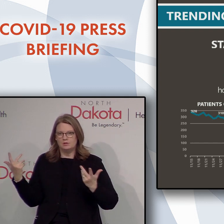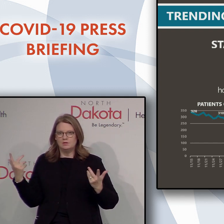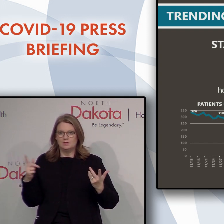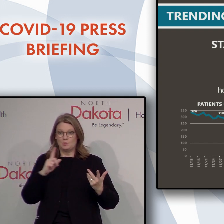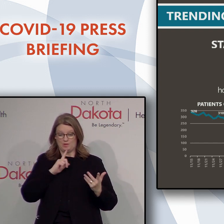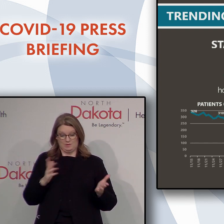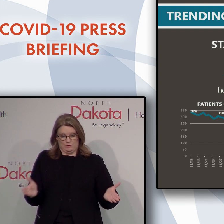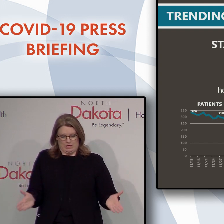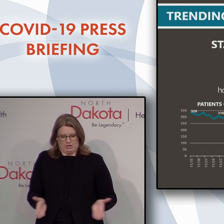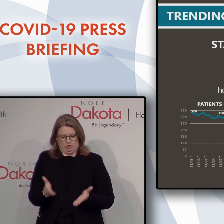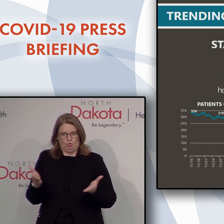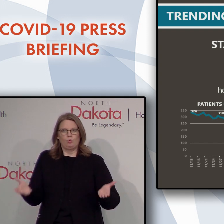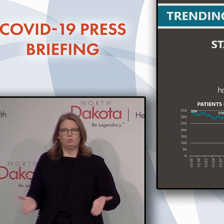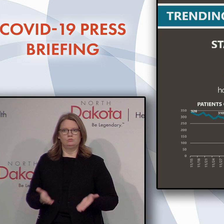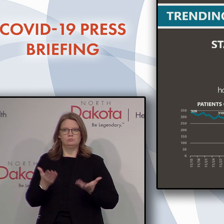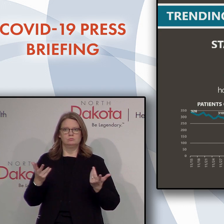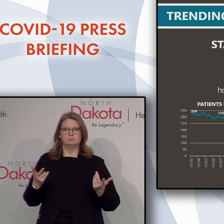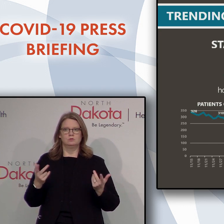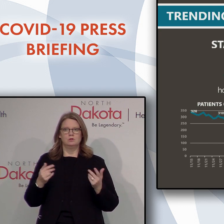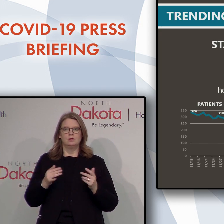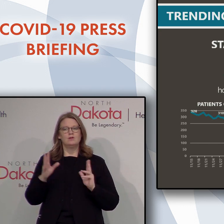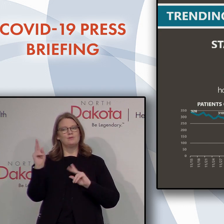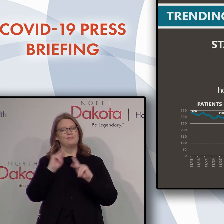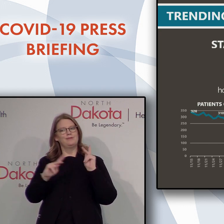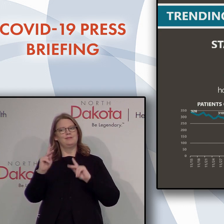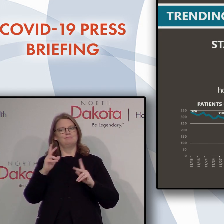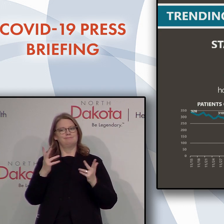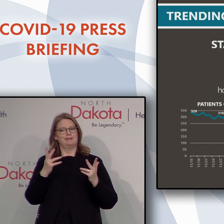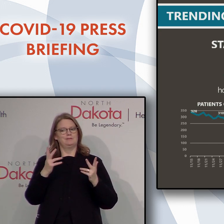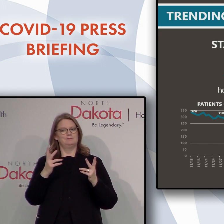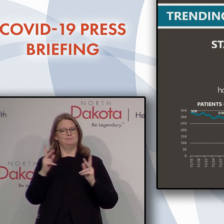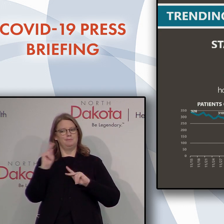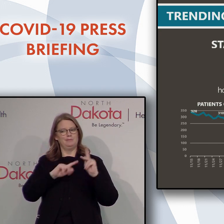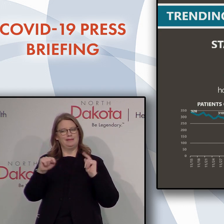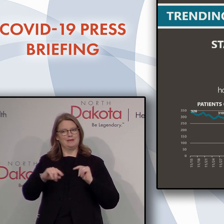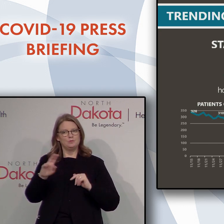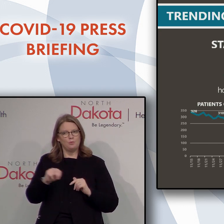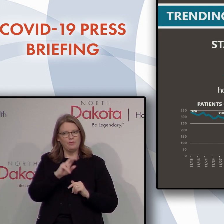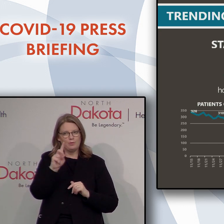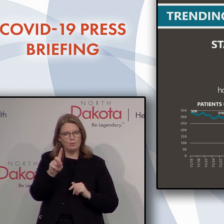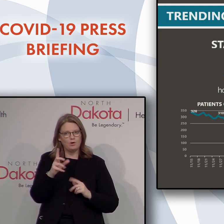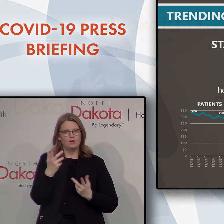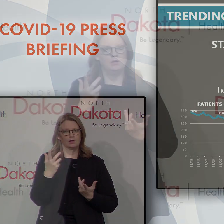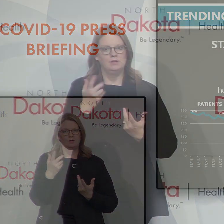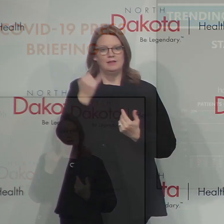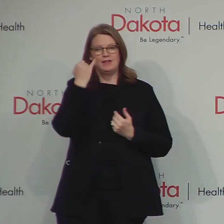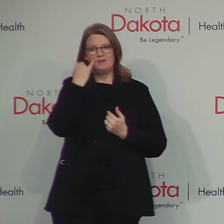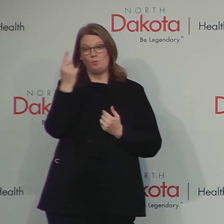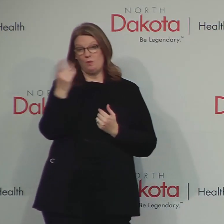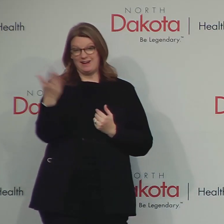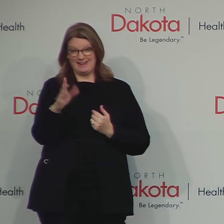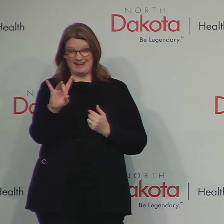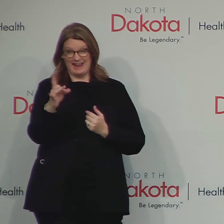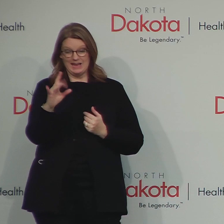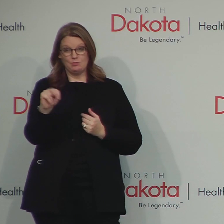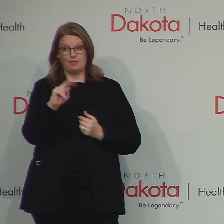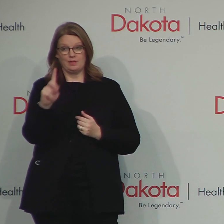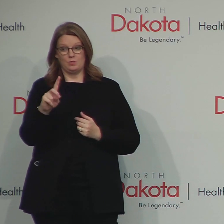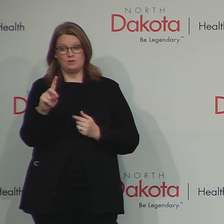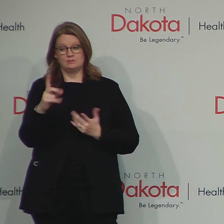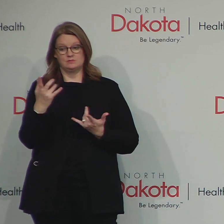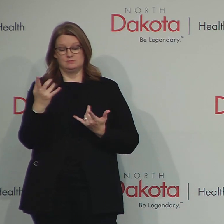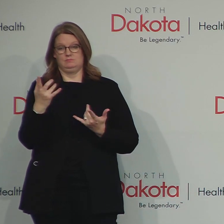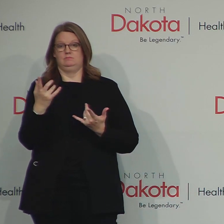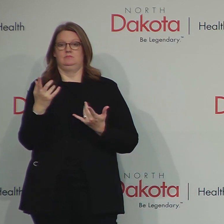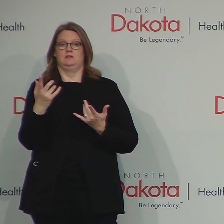we encourage that. And we think that people in North Dakota now, when you've got a situation where if 1 in 8 North Dakotans have received it and